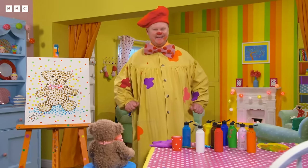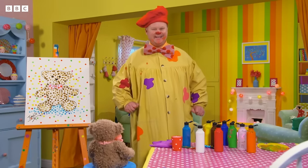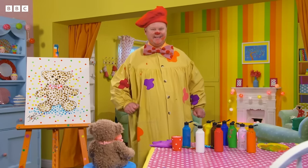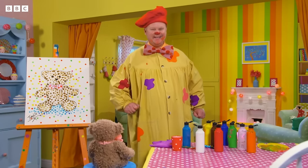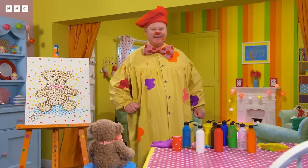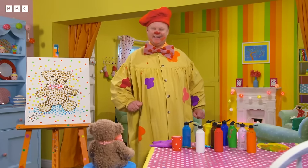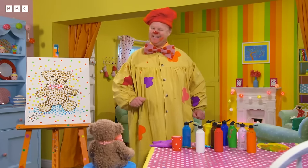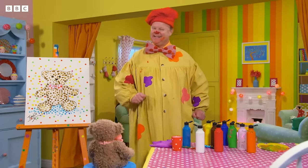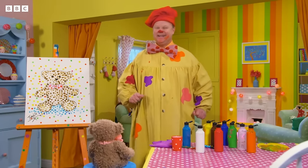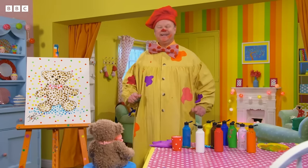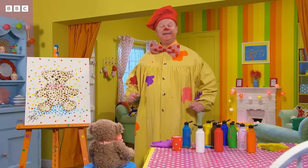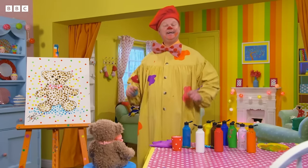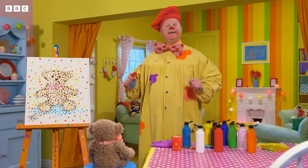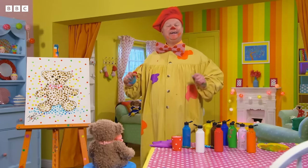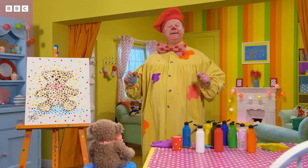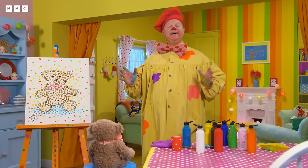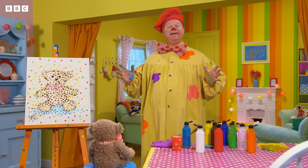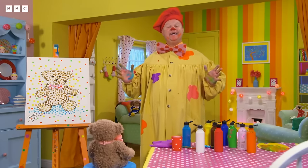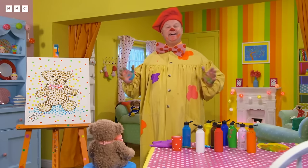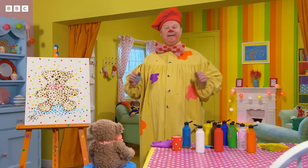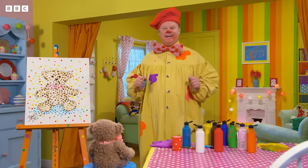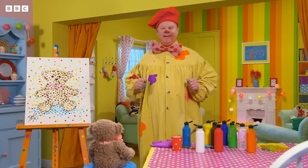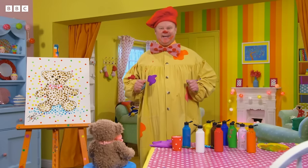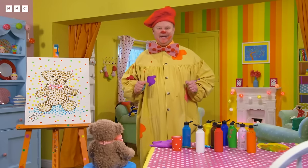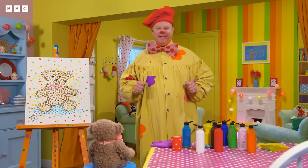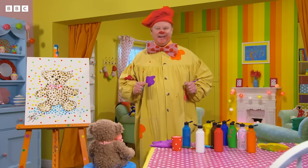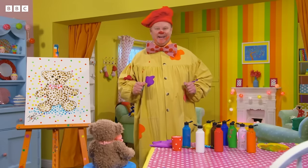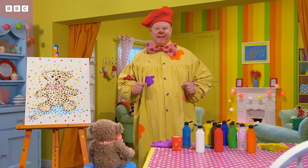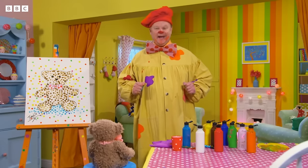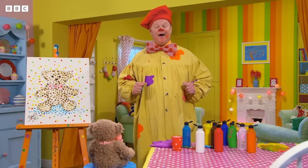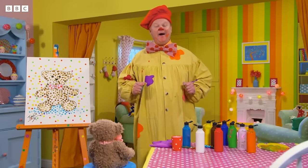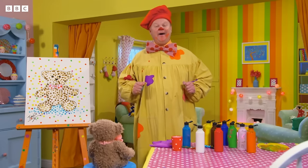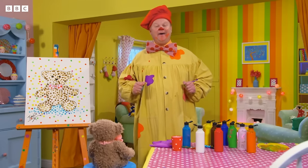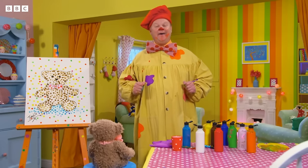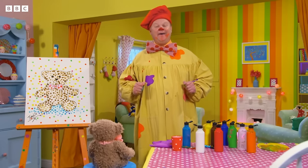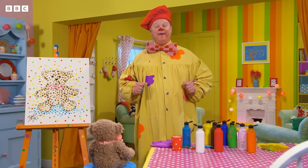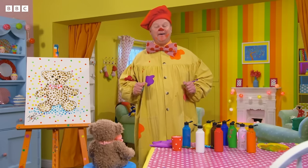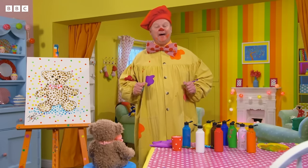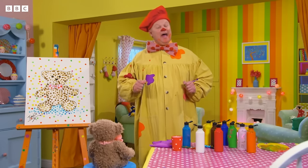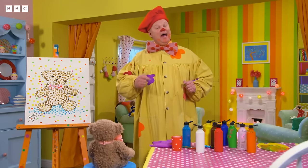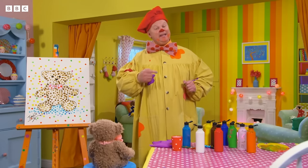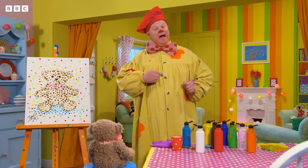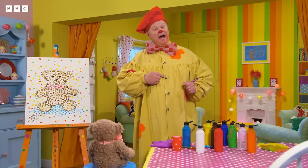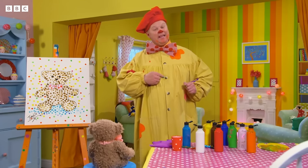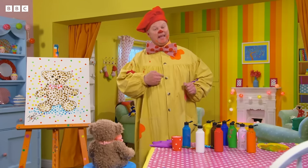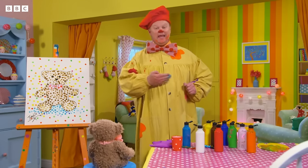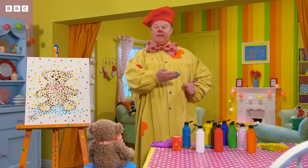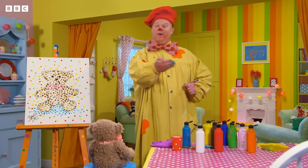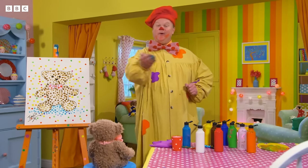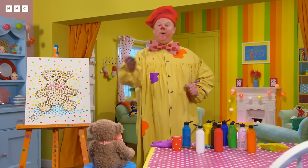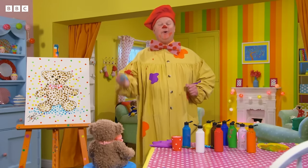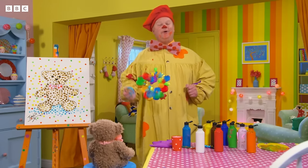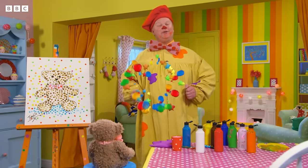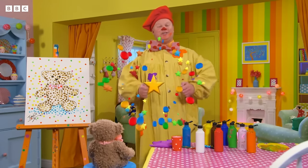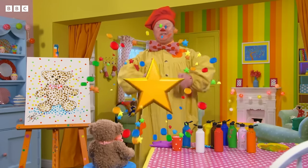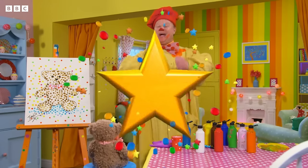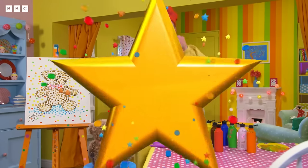Tumbly. We think you're a star. Oh, and I think you're all